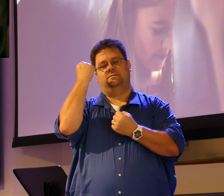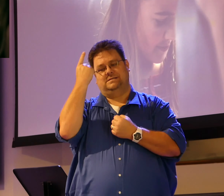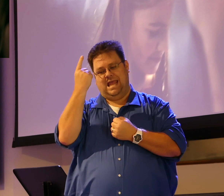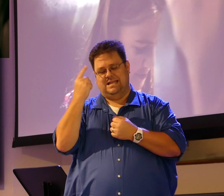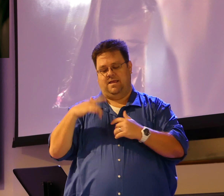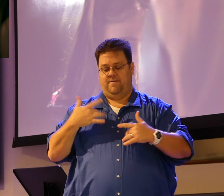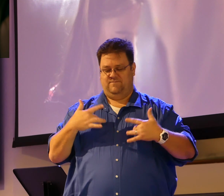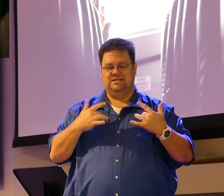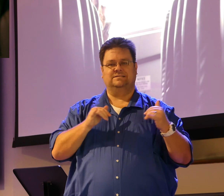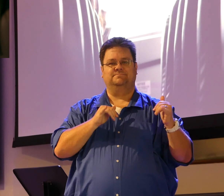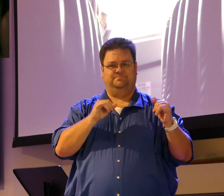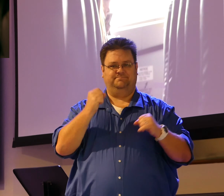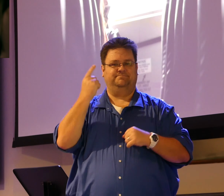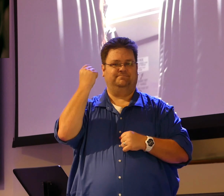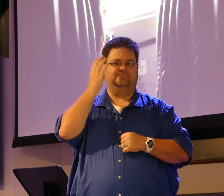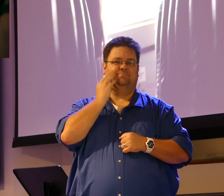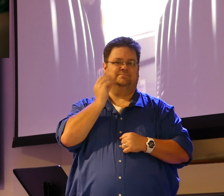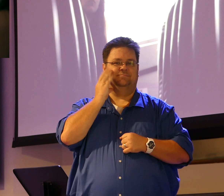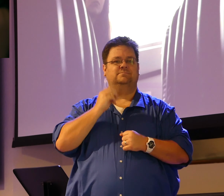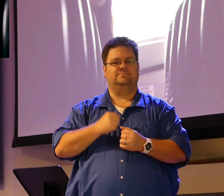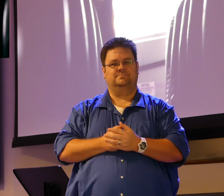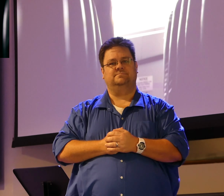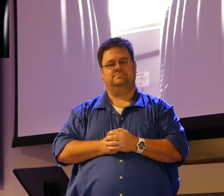someone who knows what it feels like